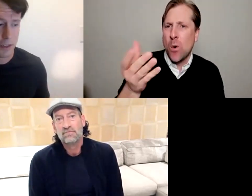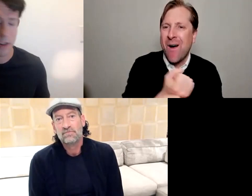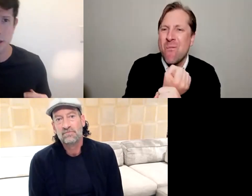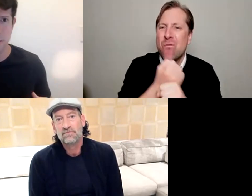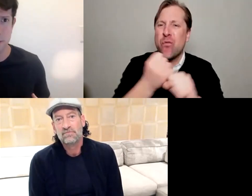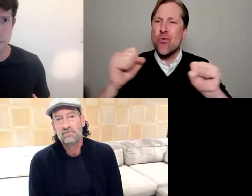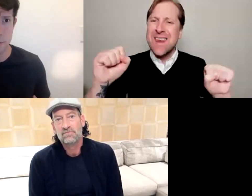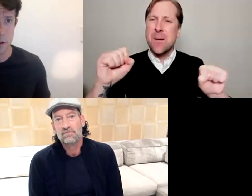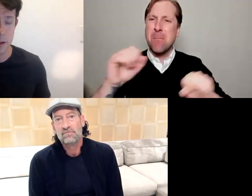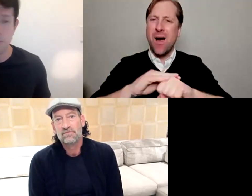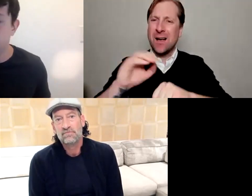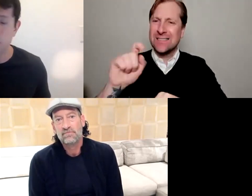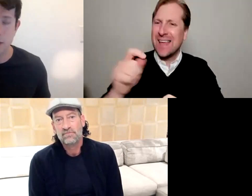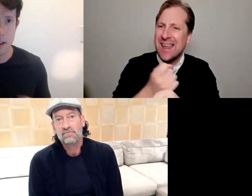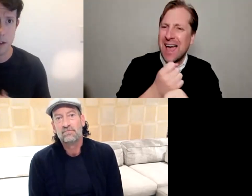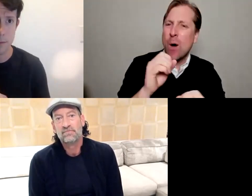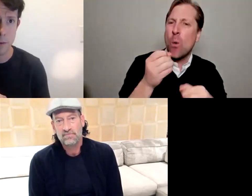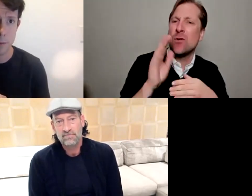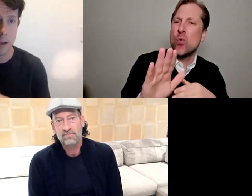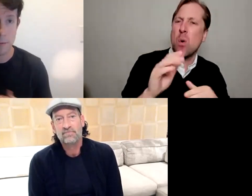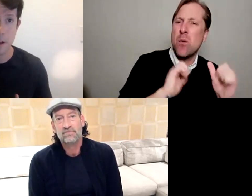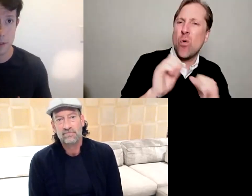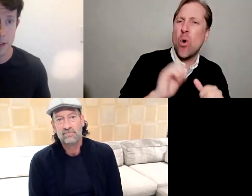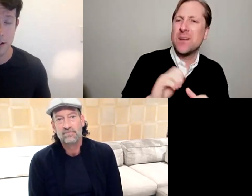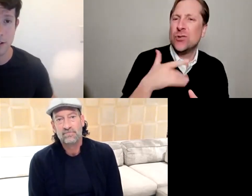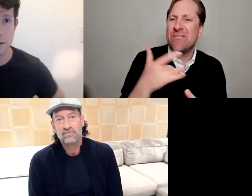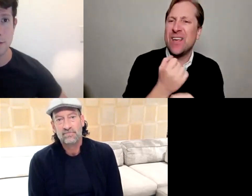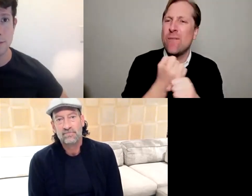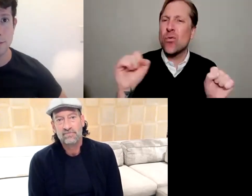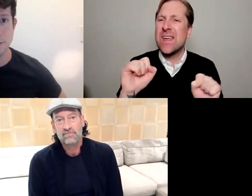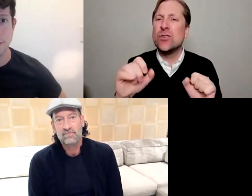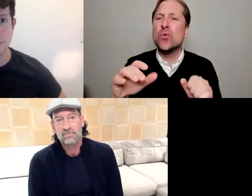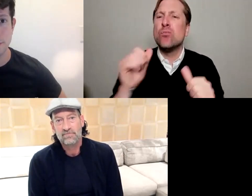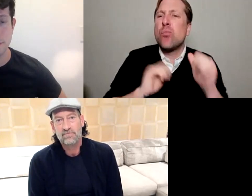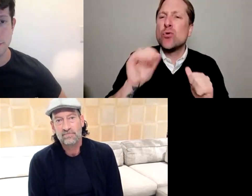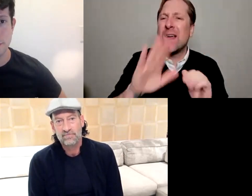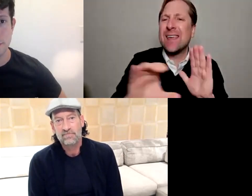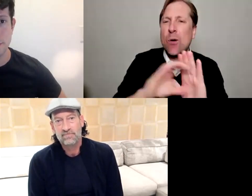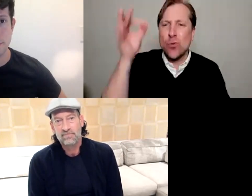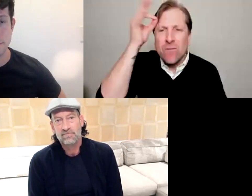on set? How did that inform your performance? How did that inform how you found this character?